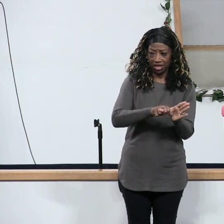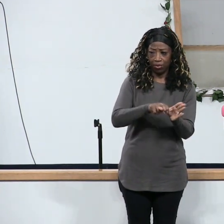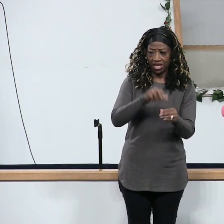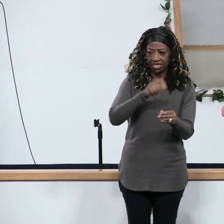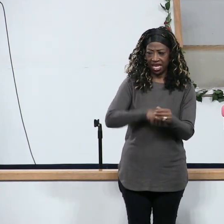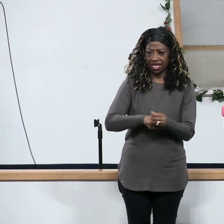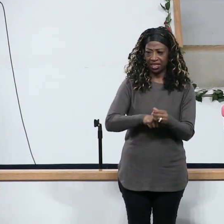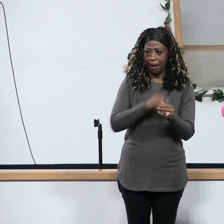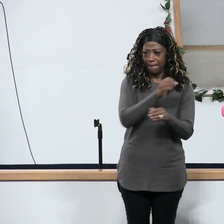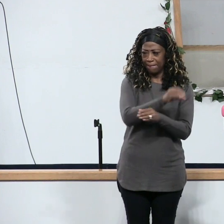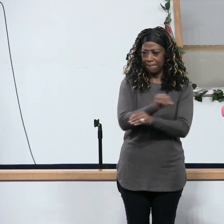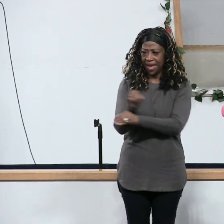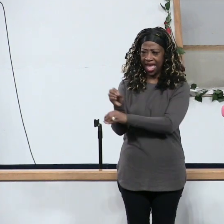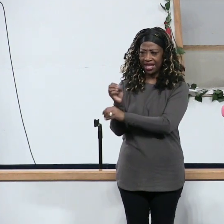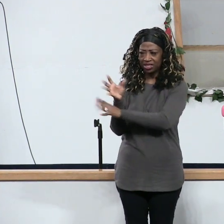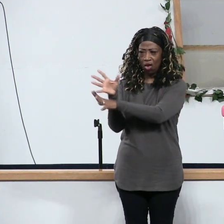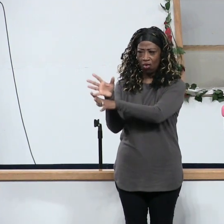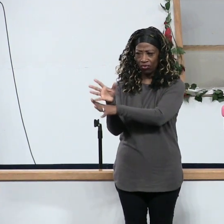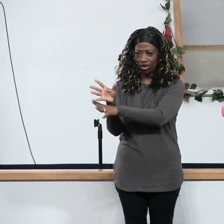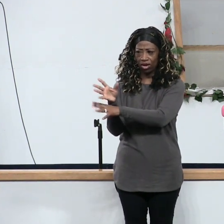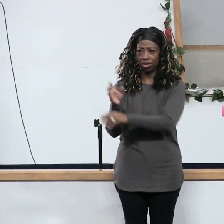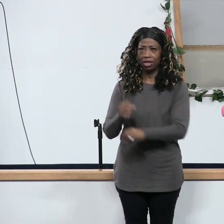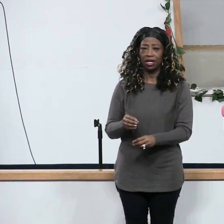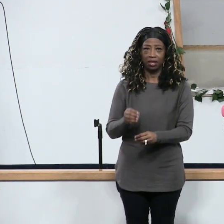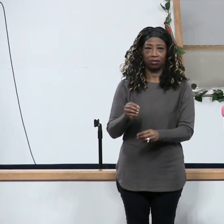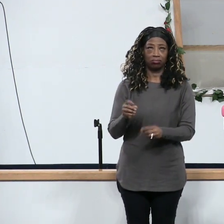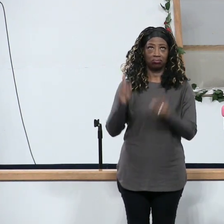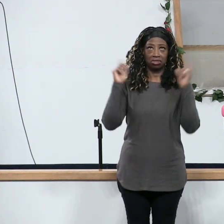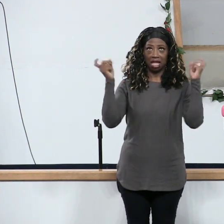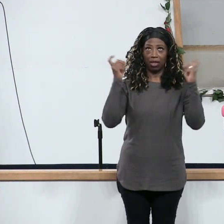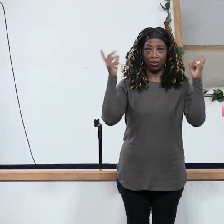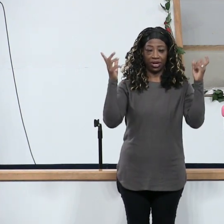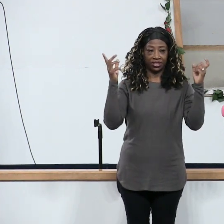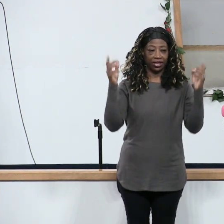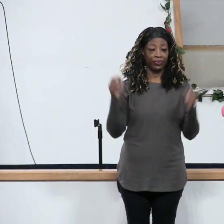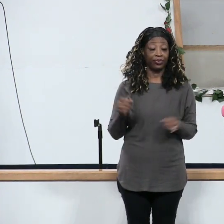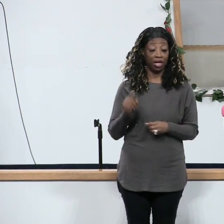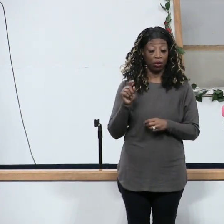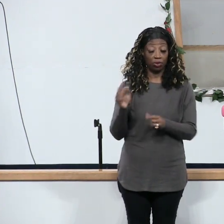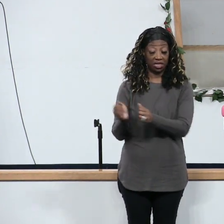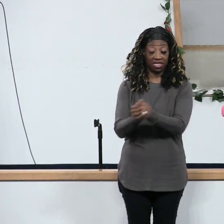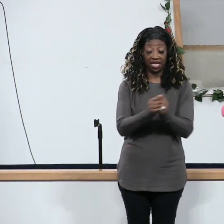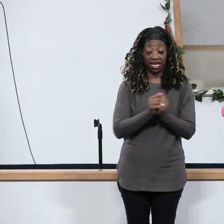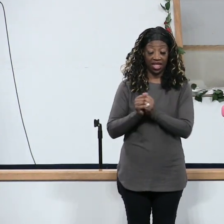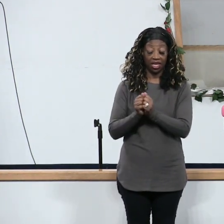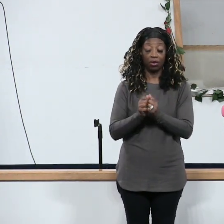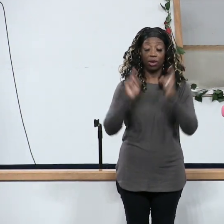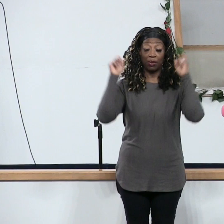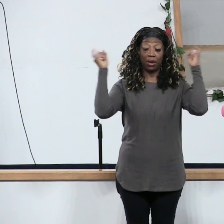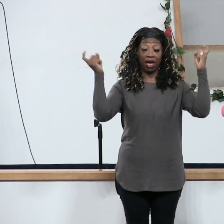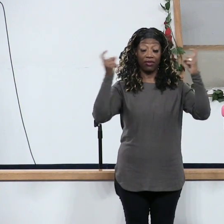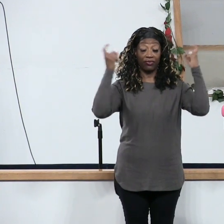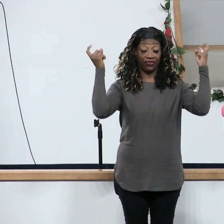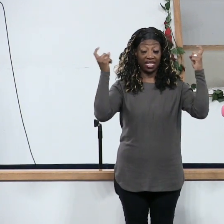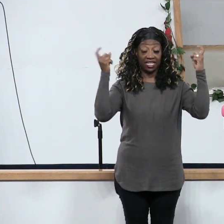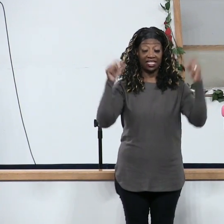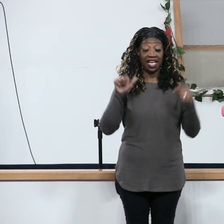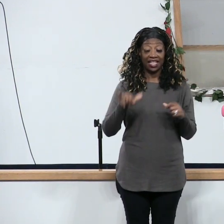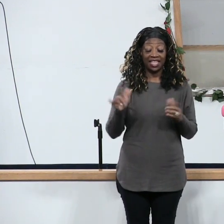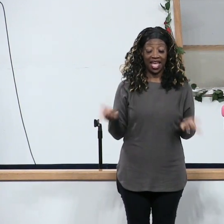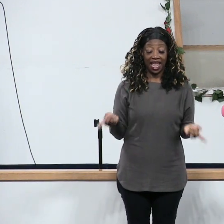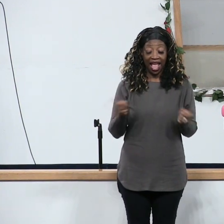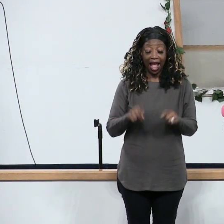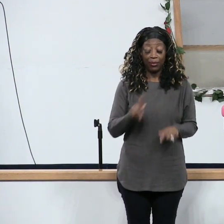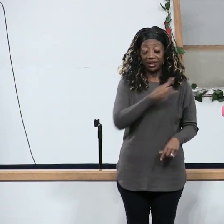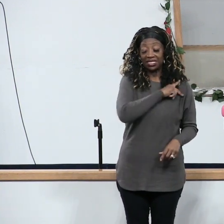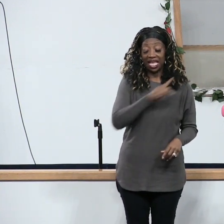Passover celebration. He says the next time that they will participate in this together will be at a feast that happens in the